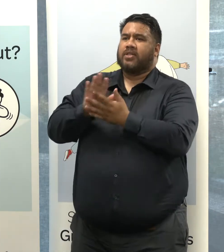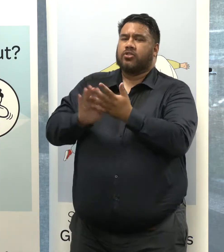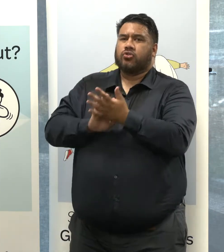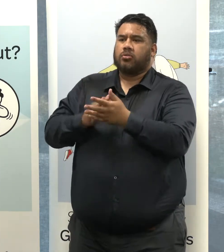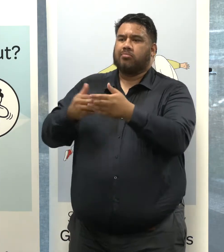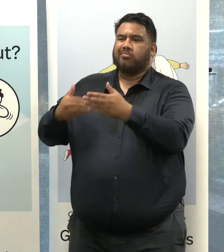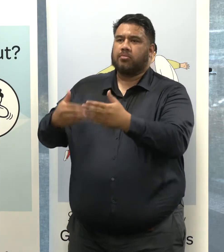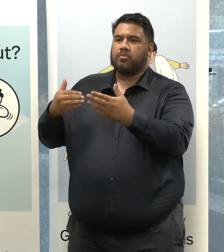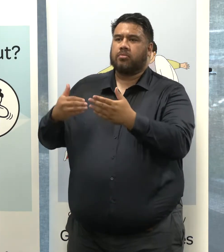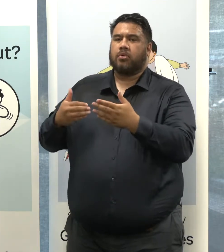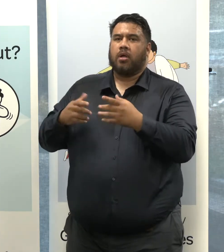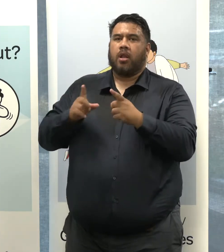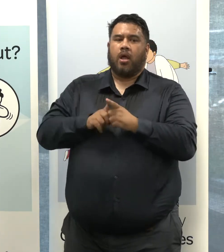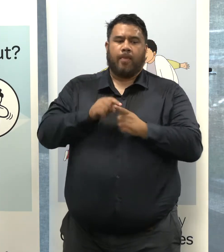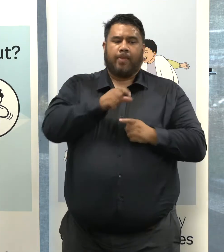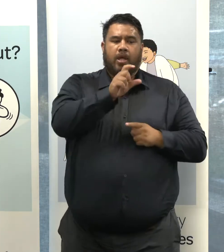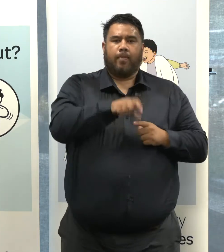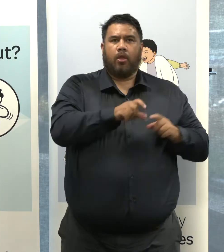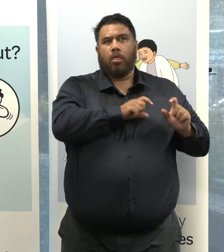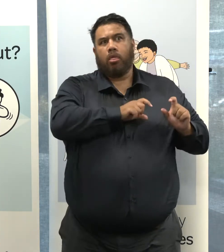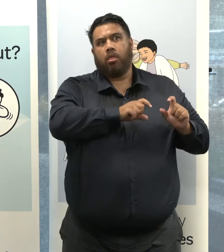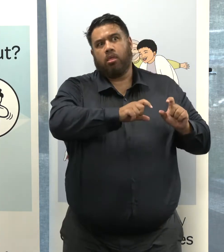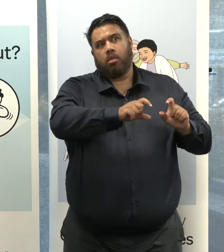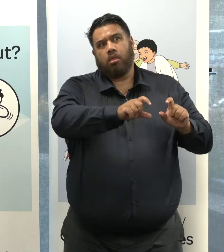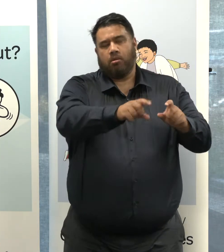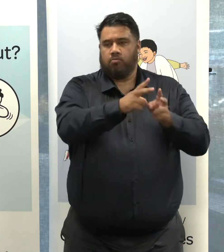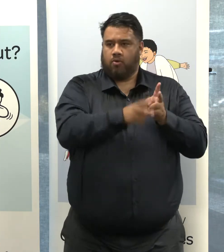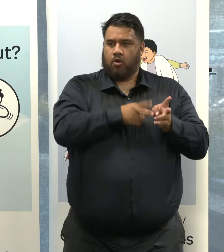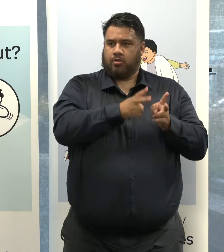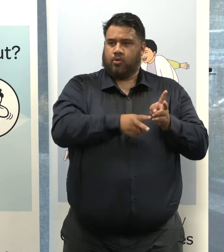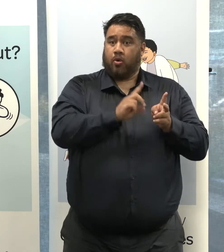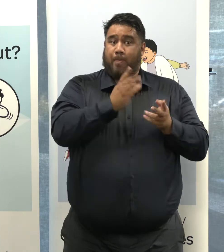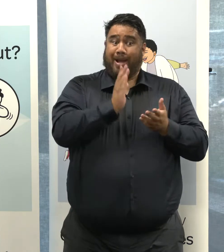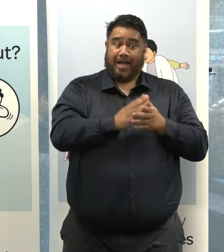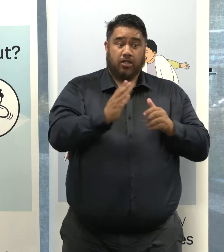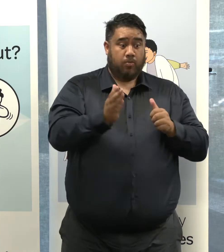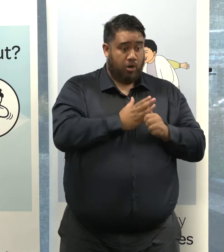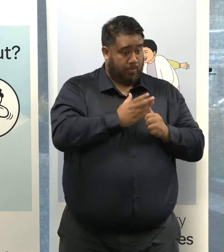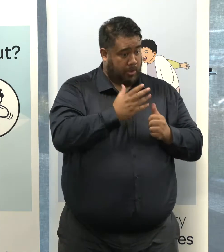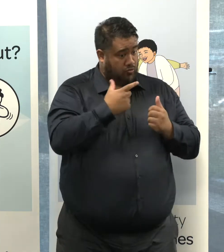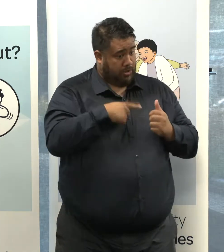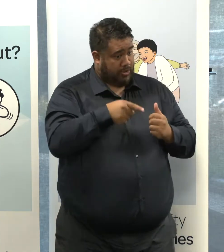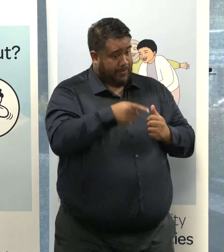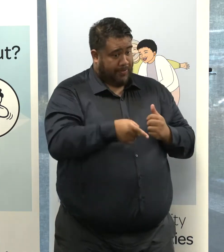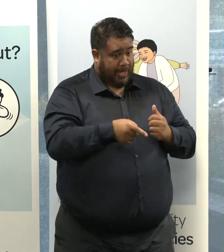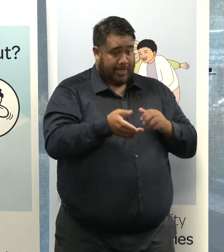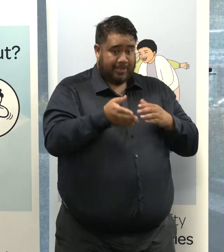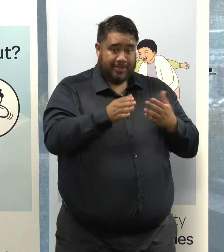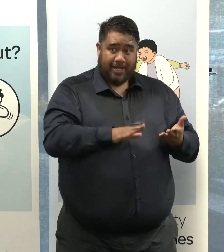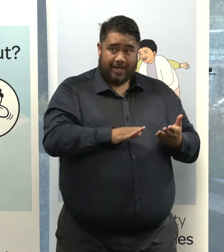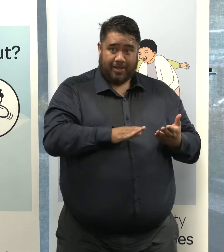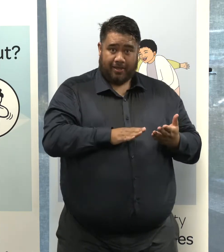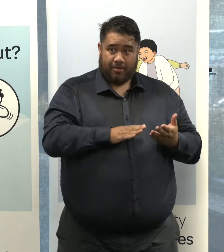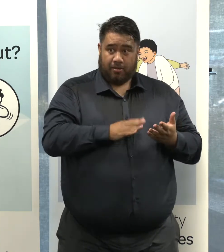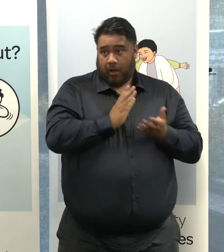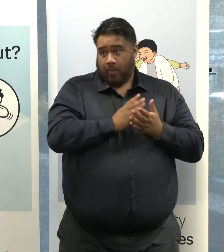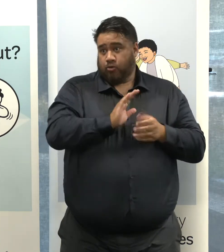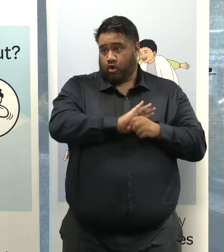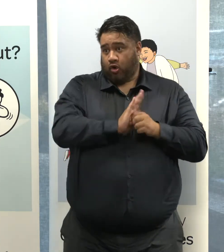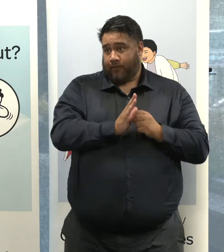someone who's been in hospital for an extended period of time, but the primary diagnosis and perhaps the cause of their decline and death was COVID-19.